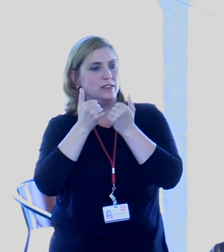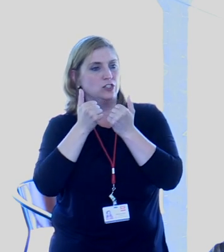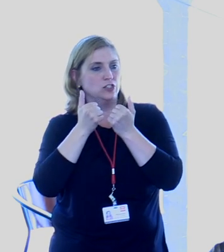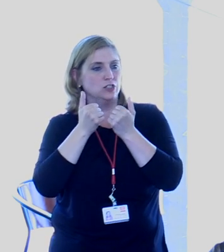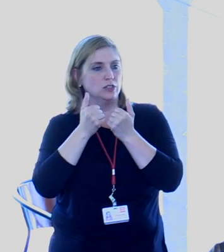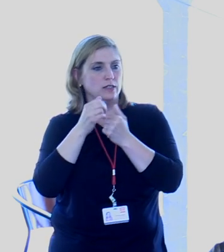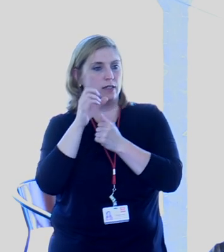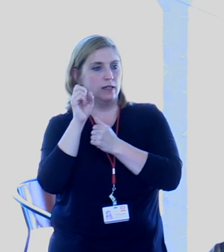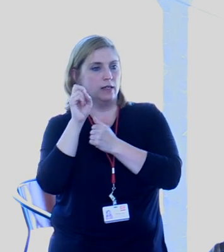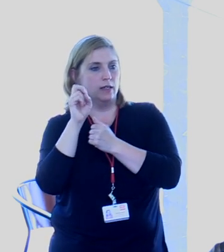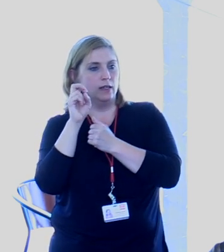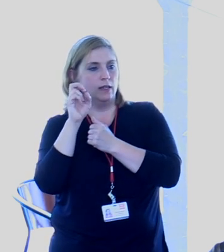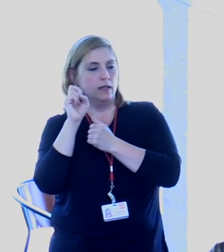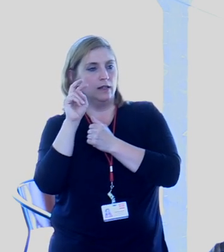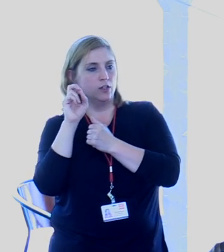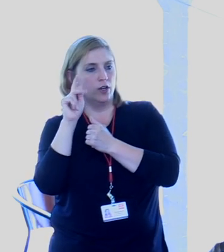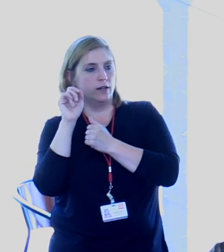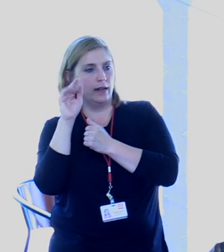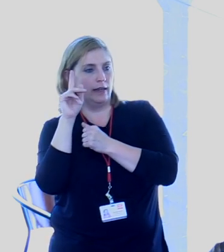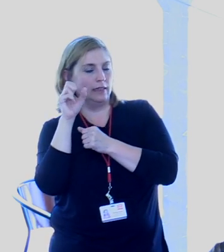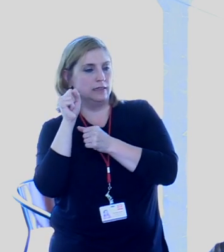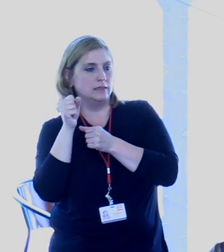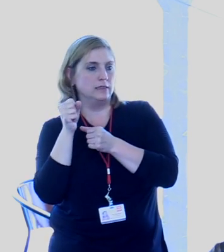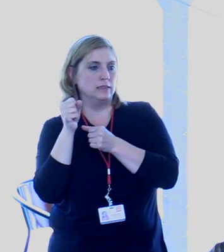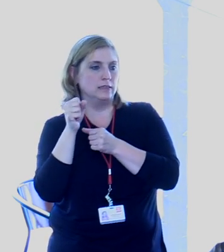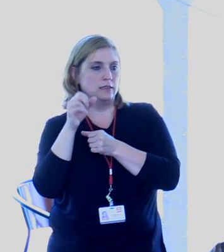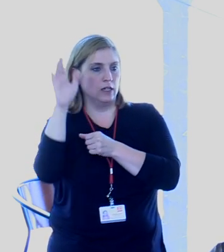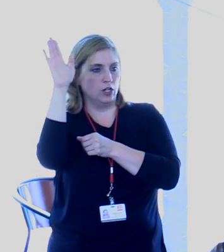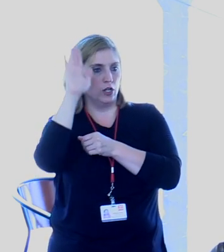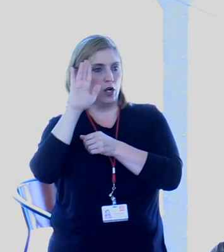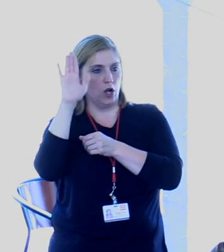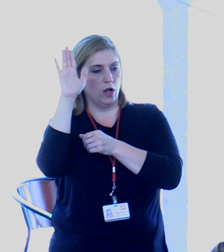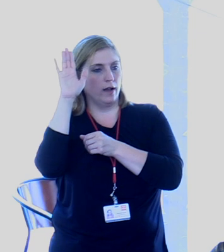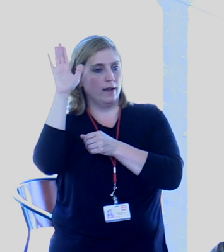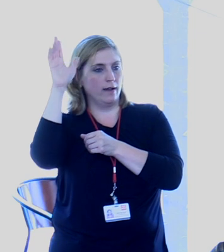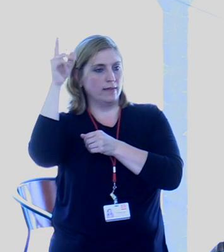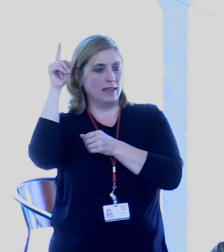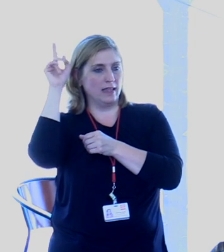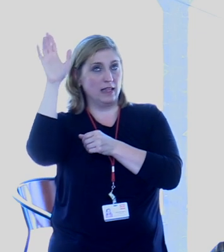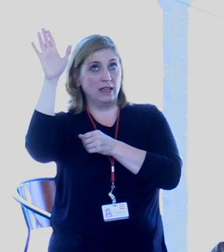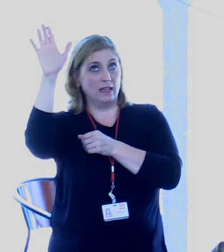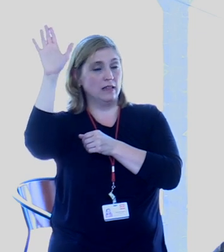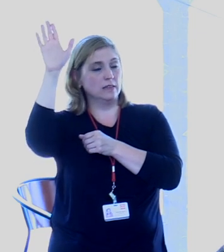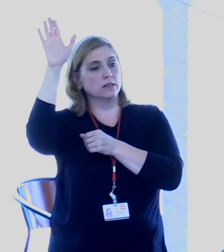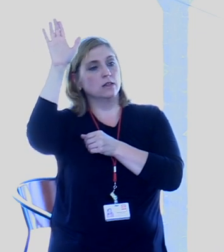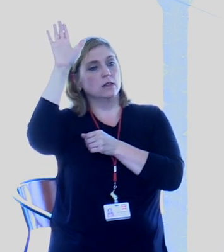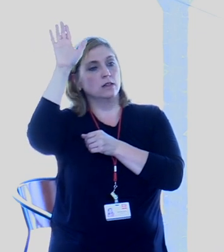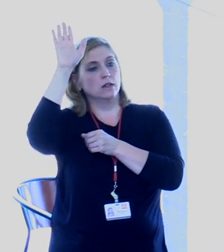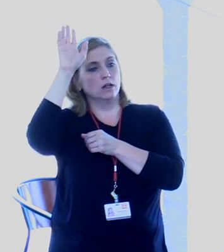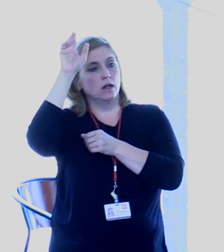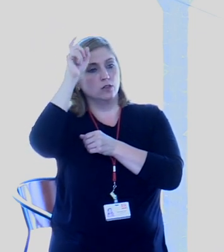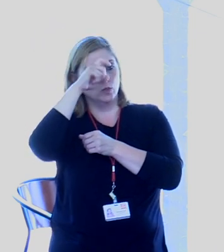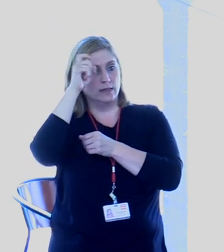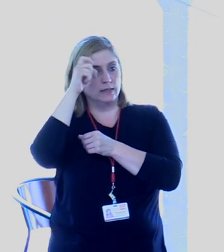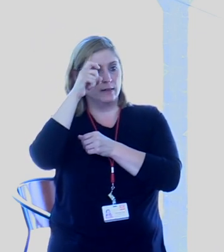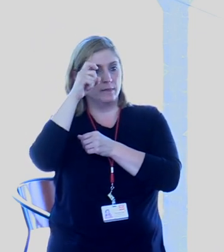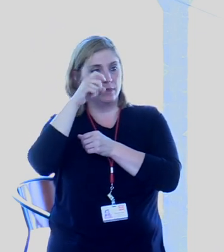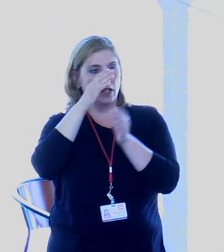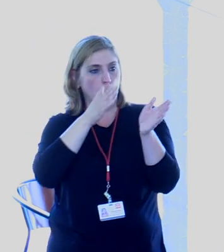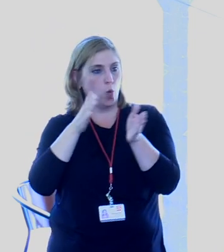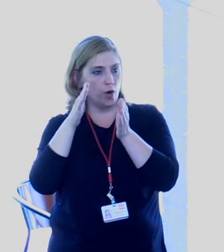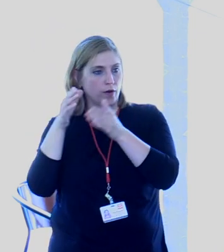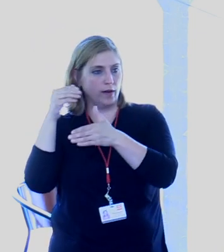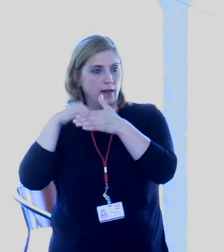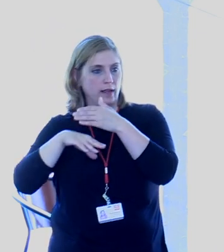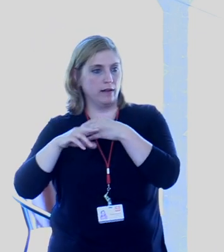and incarnates and makes present God's presence, which is to say his wisdom, his prosperity, and his order